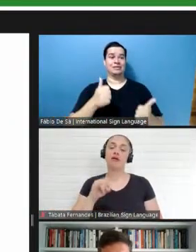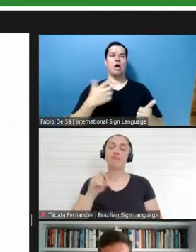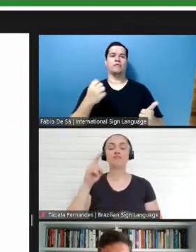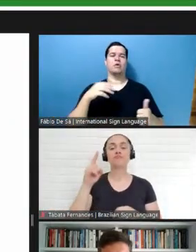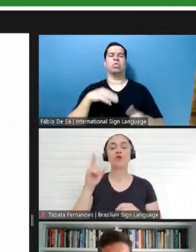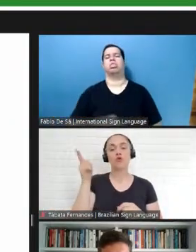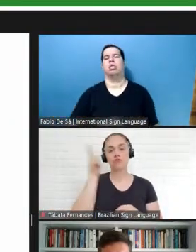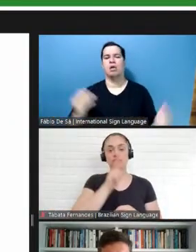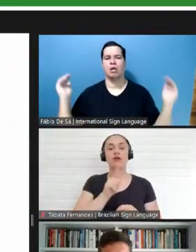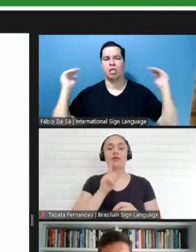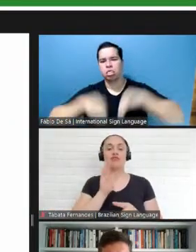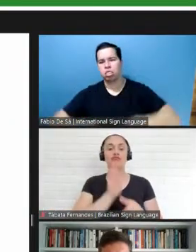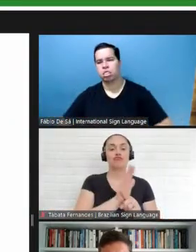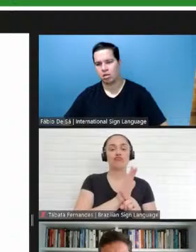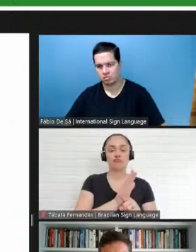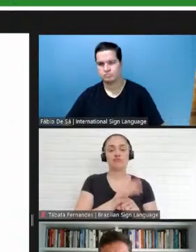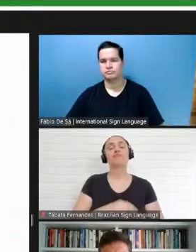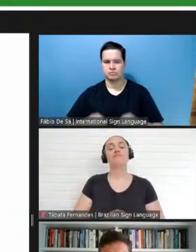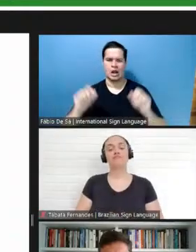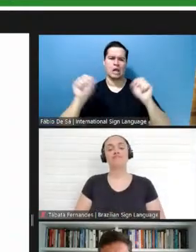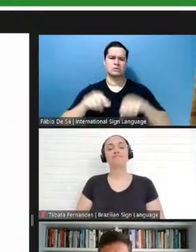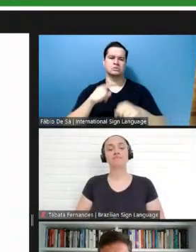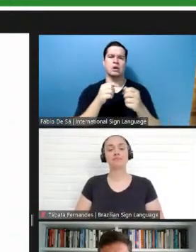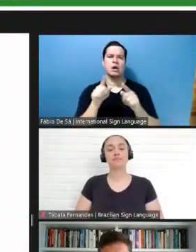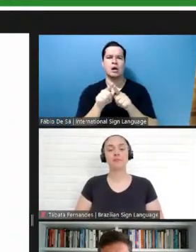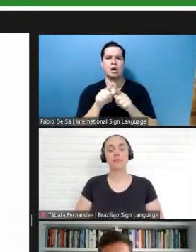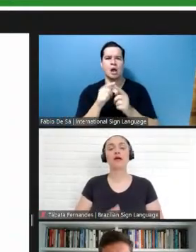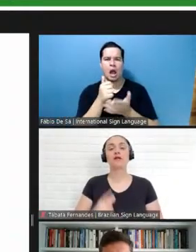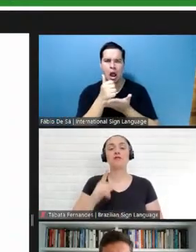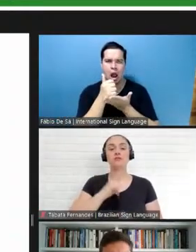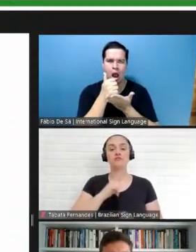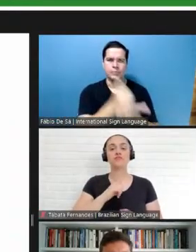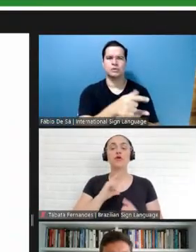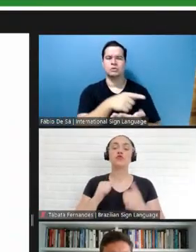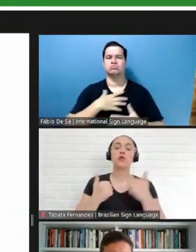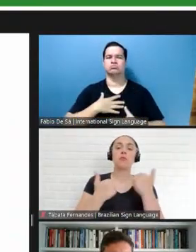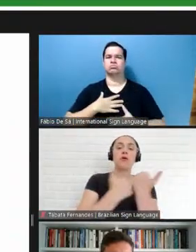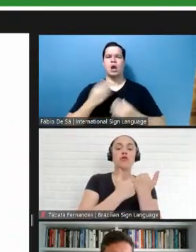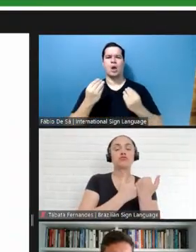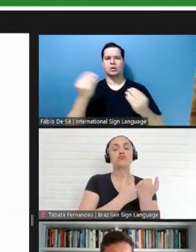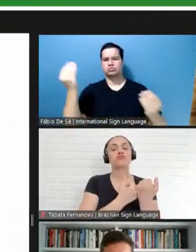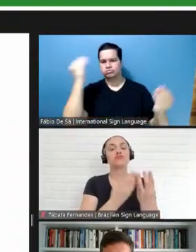So in terms of technology supporting multiple means of representation,